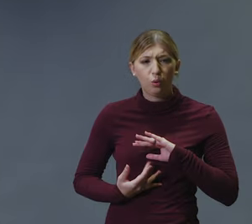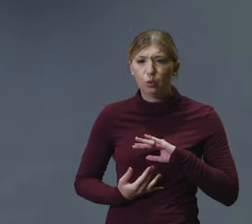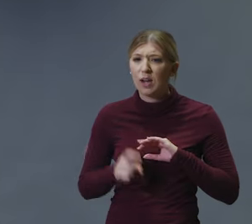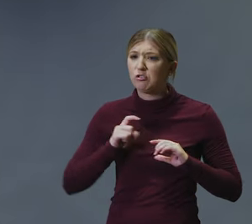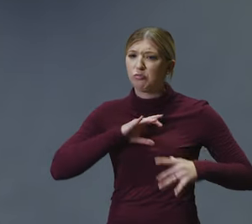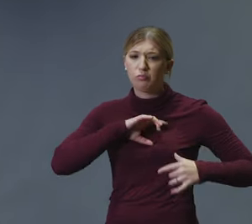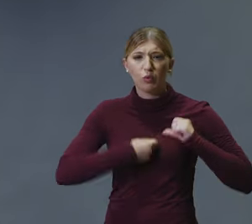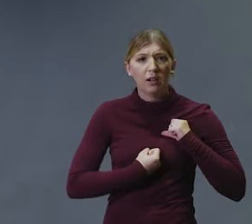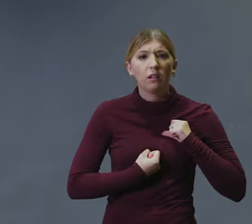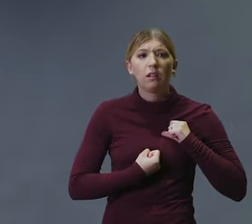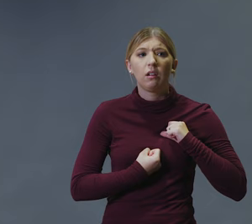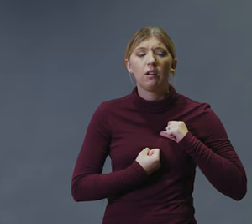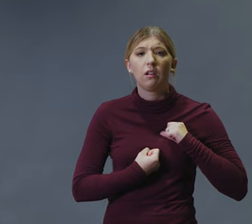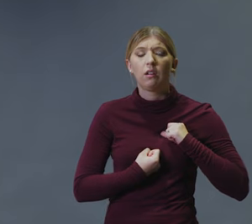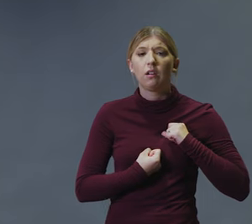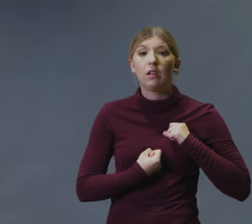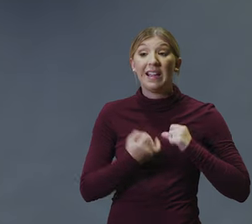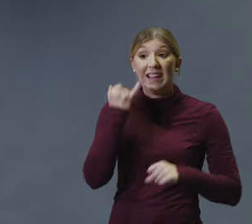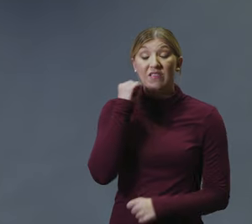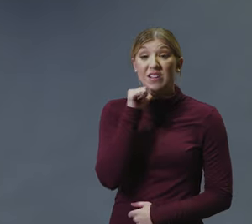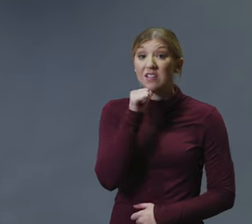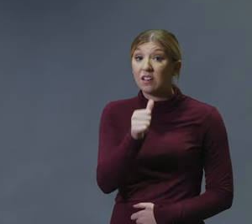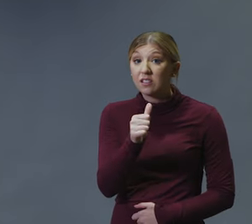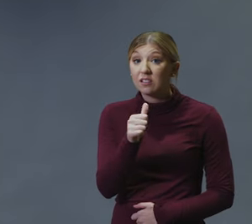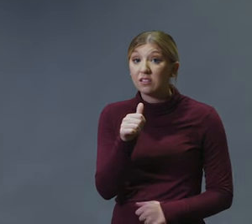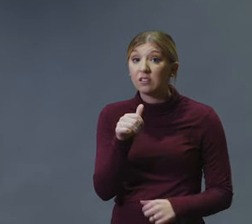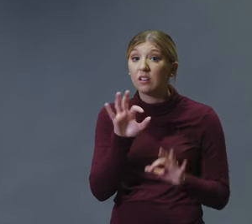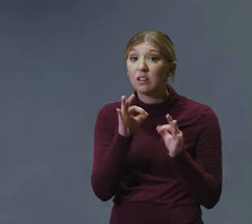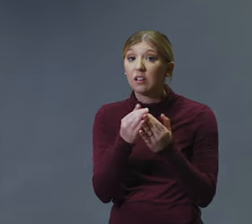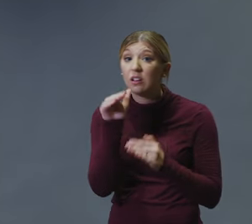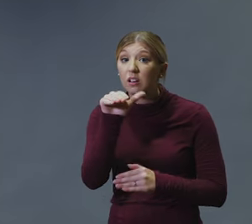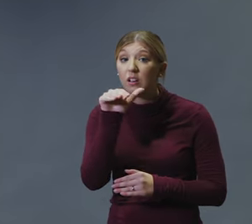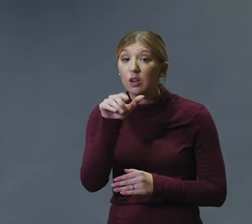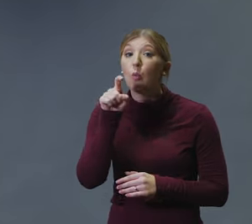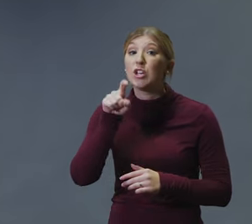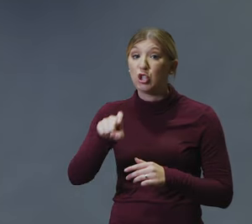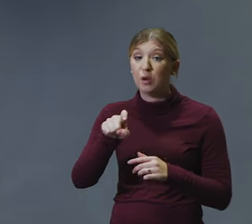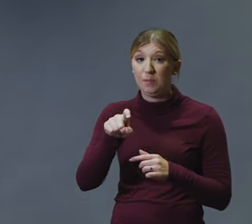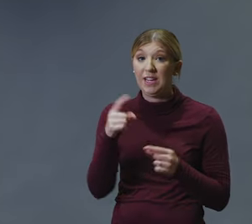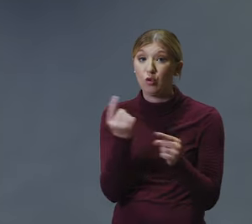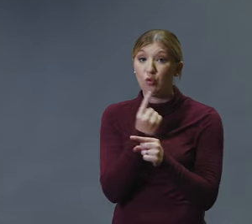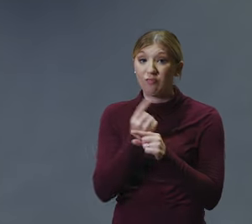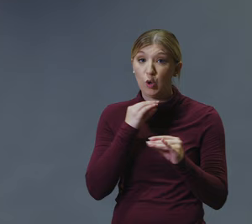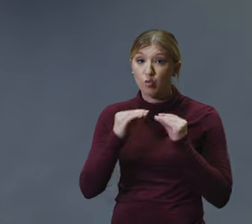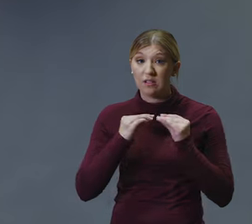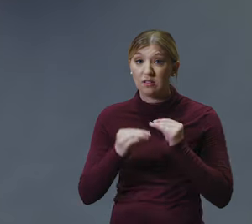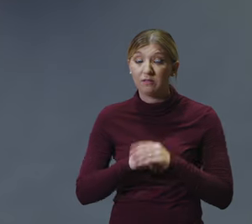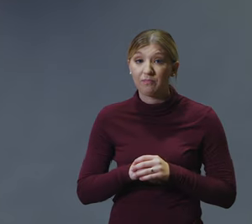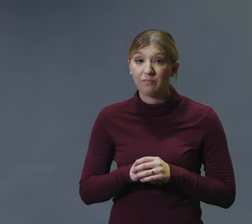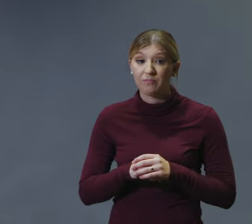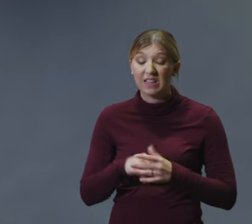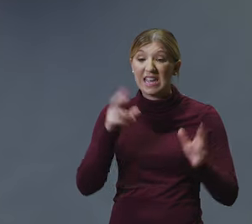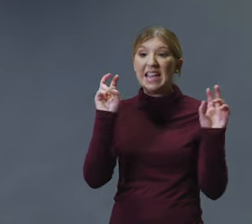hearts. And if it doesn't, then family, we should stand corrected. This is an issue